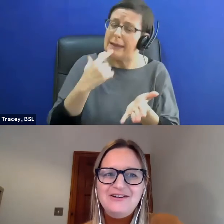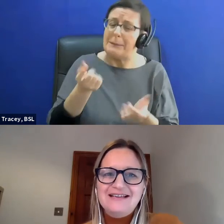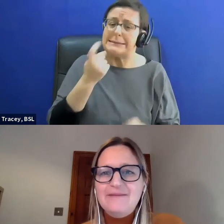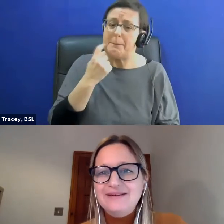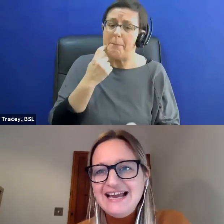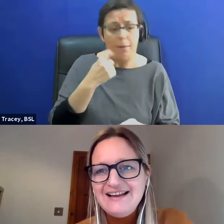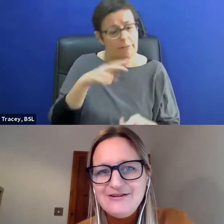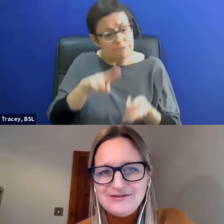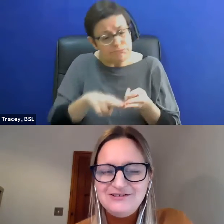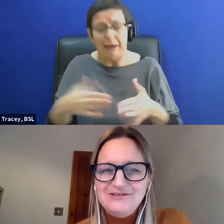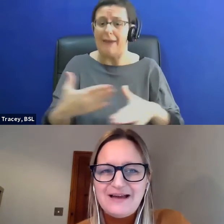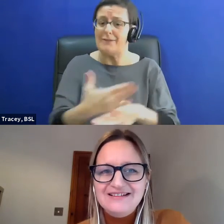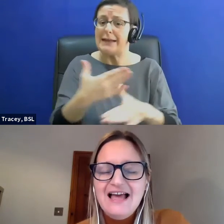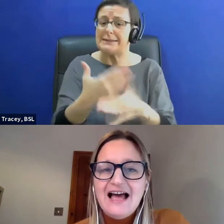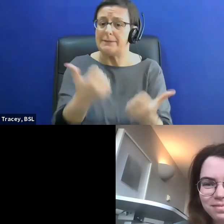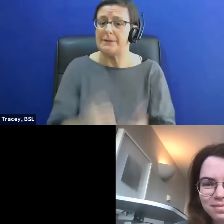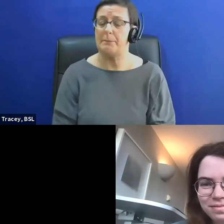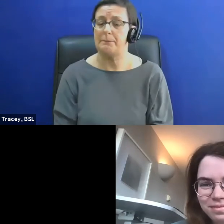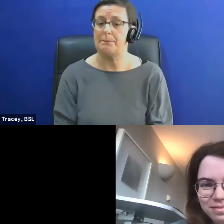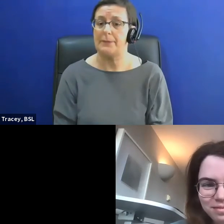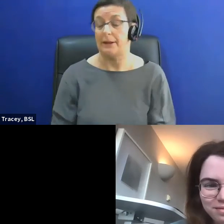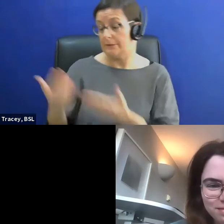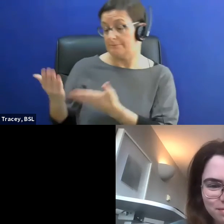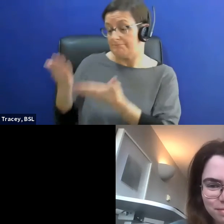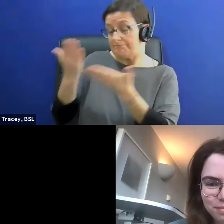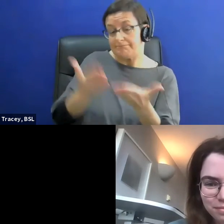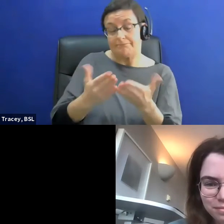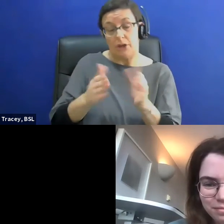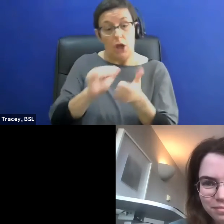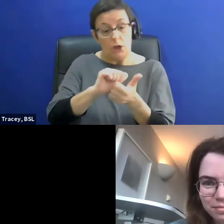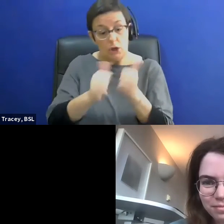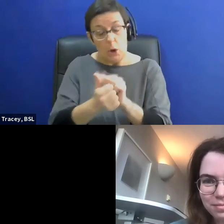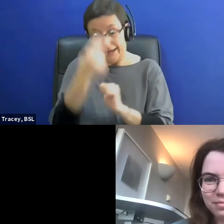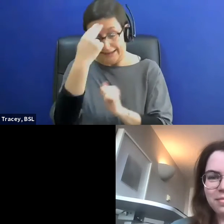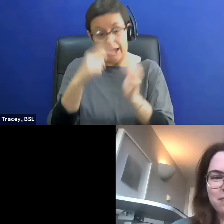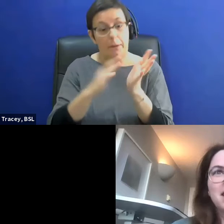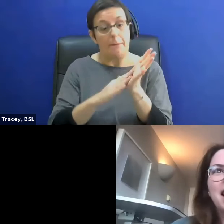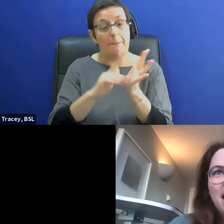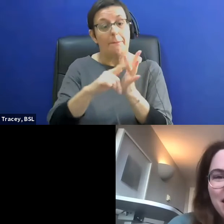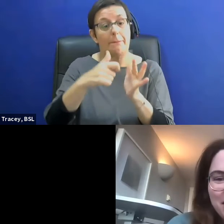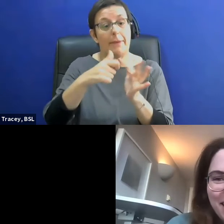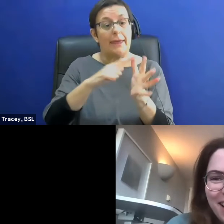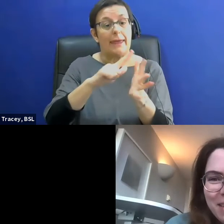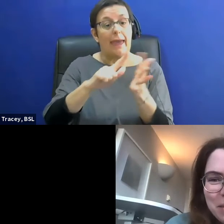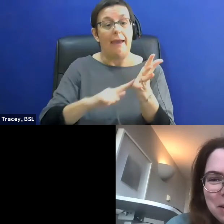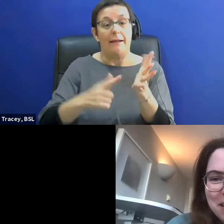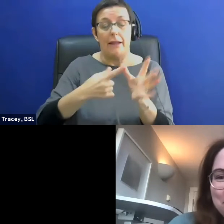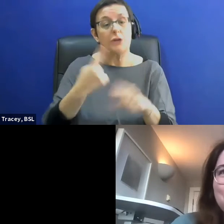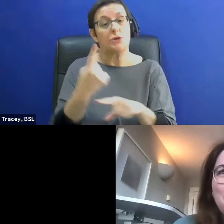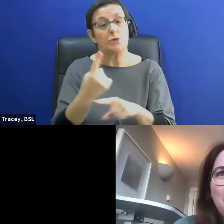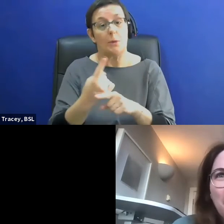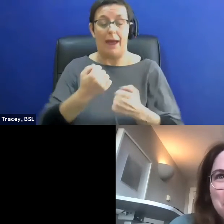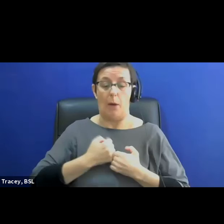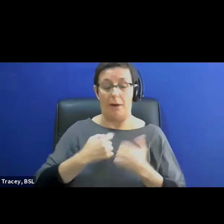to my colleague Michaela, who's going to talk about a little bit more about our AT 2030 programme. All right, hi